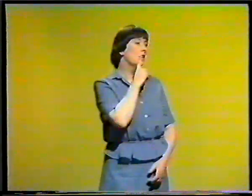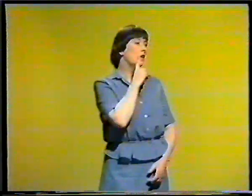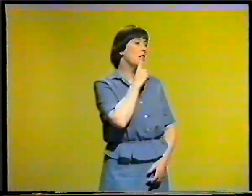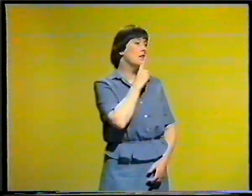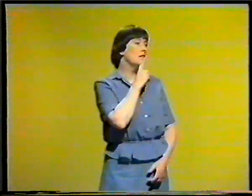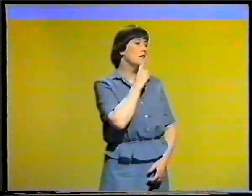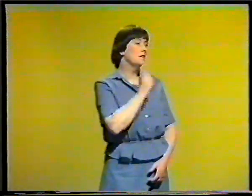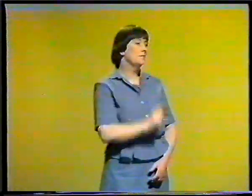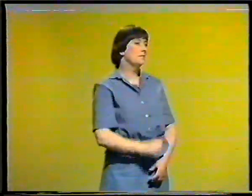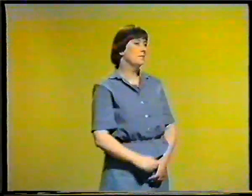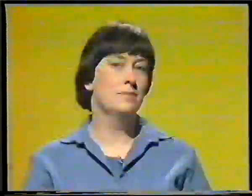Girl.